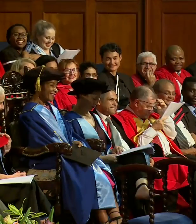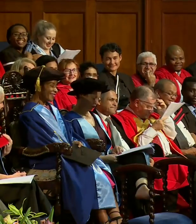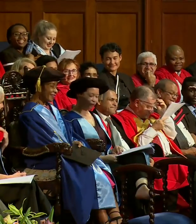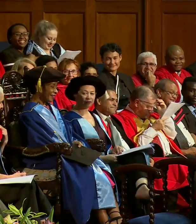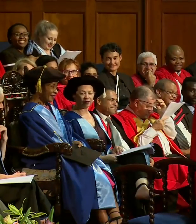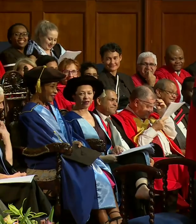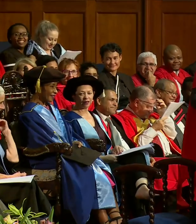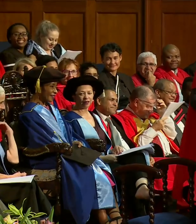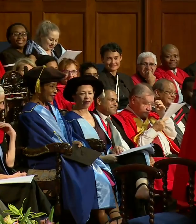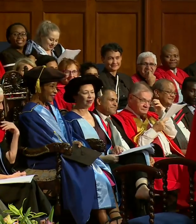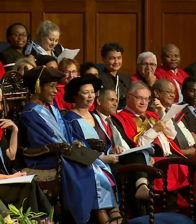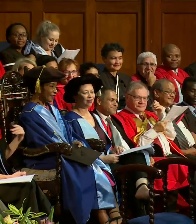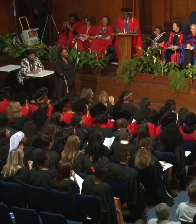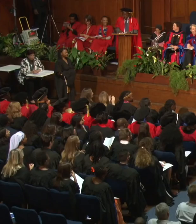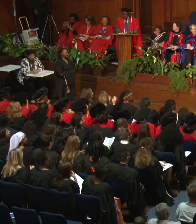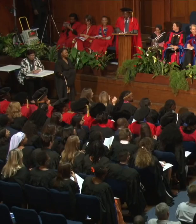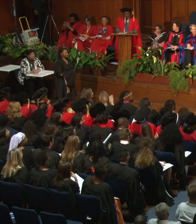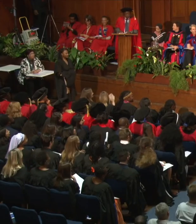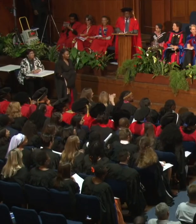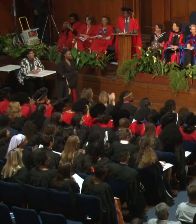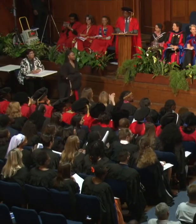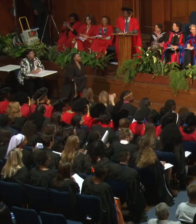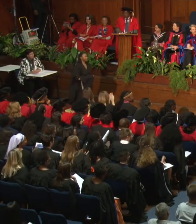Sikelelo Nompumelelo Shandu.